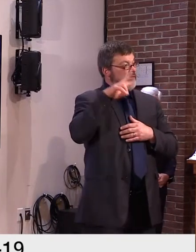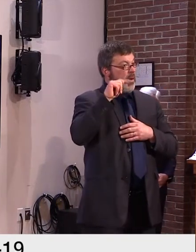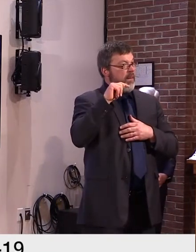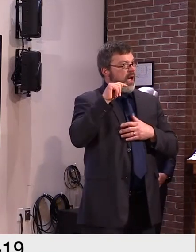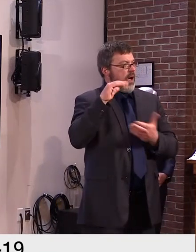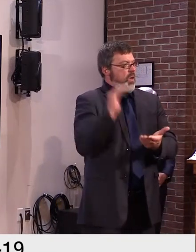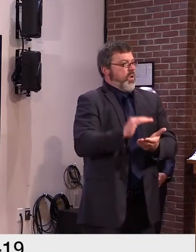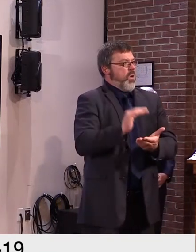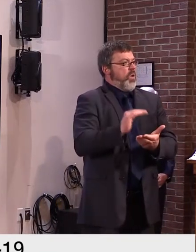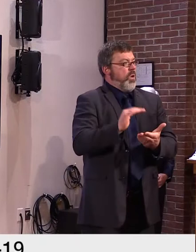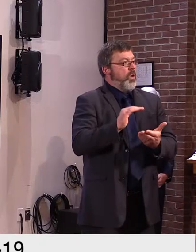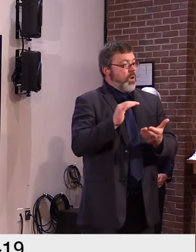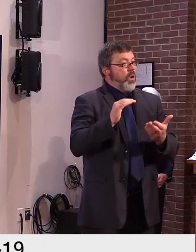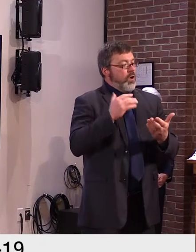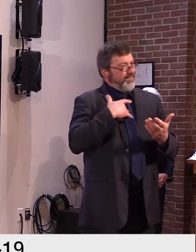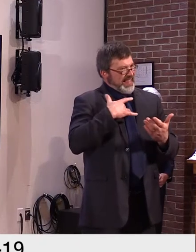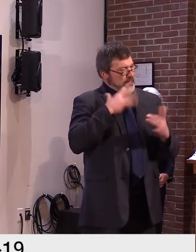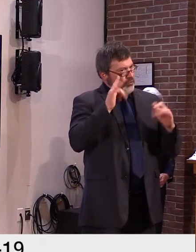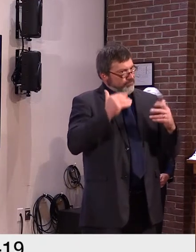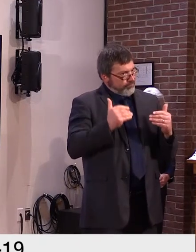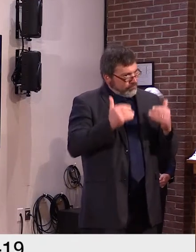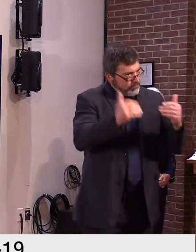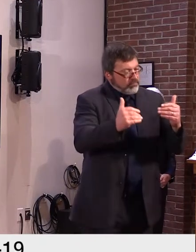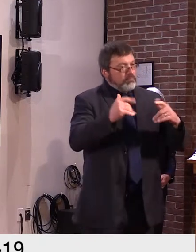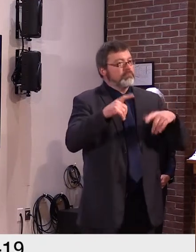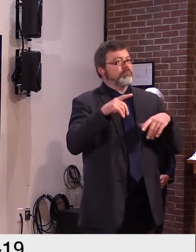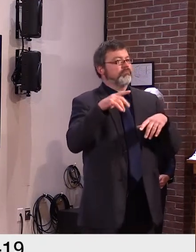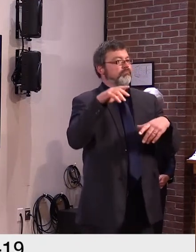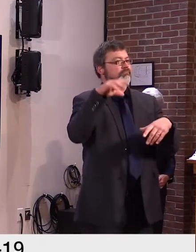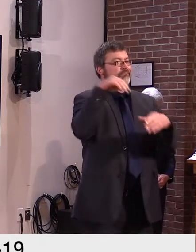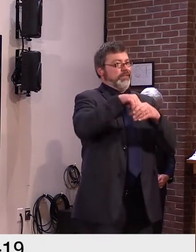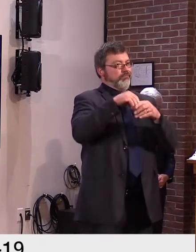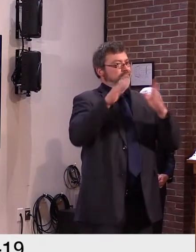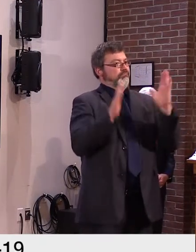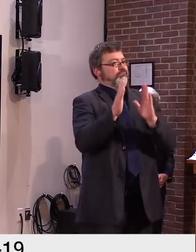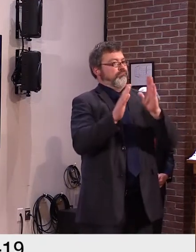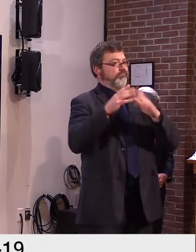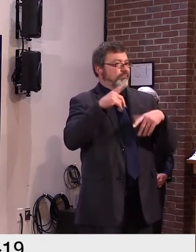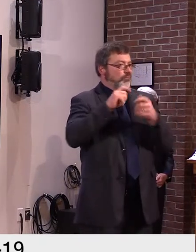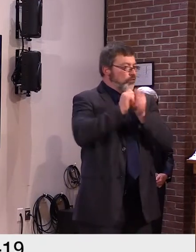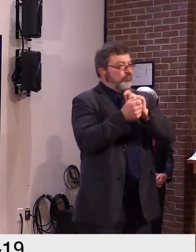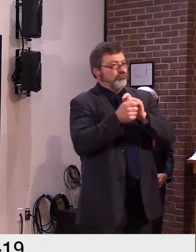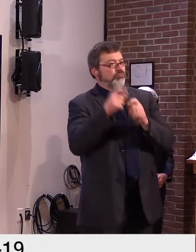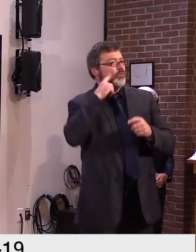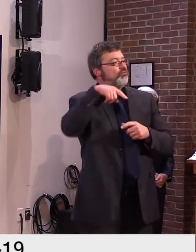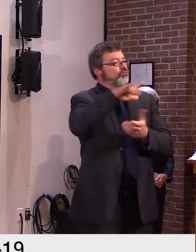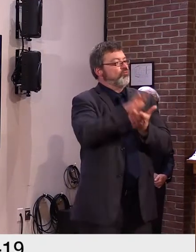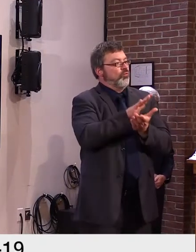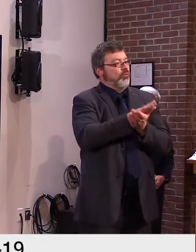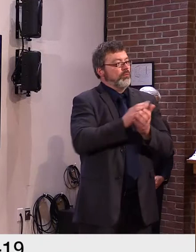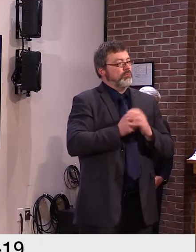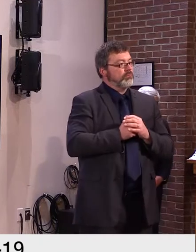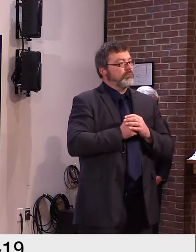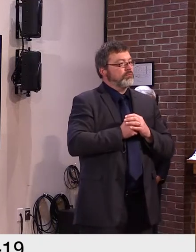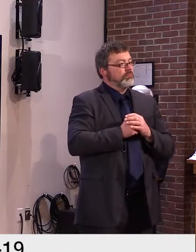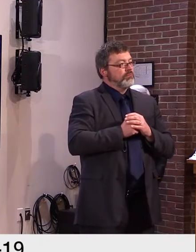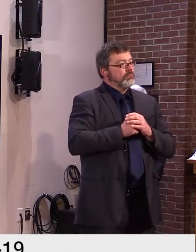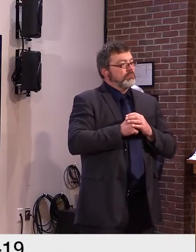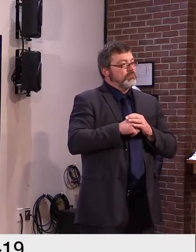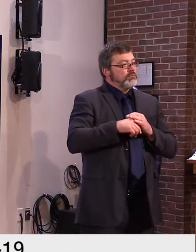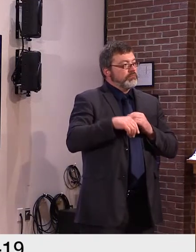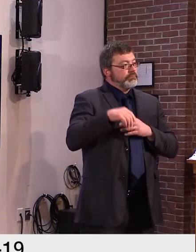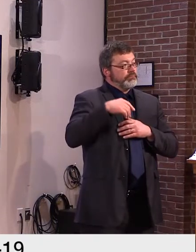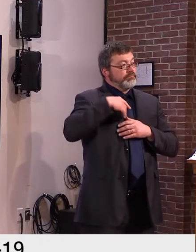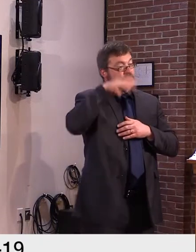governor mentioned, we are implementing a monthly data collection to monitor the trends for in-person learning and hybrid learning over time. We sent out the first survey last